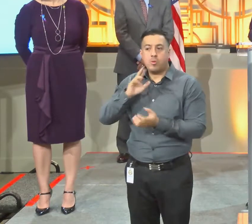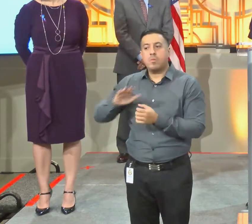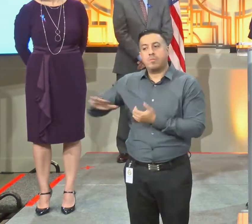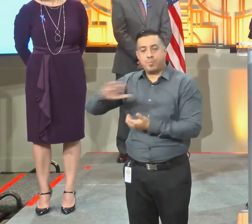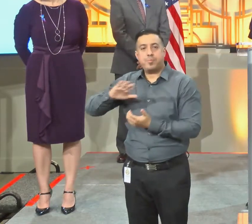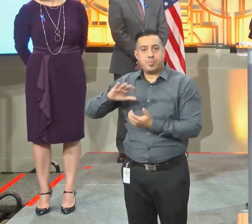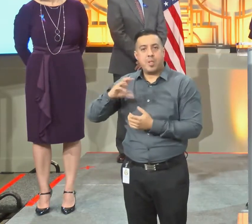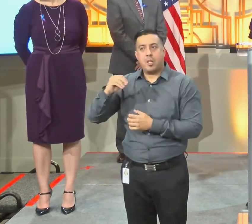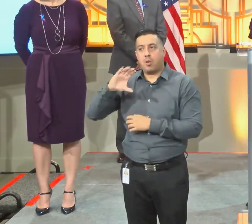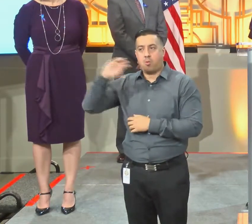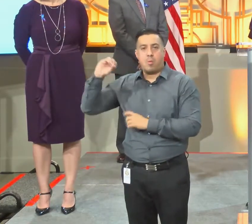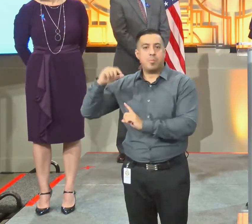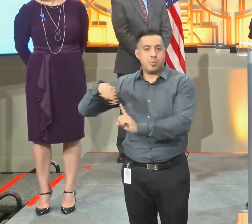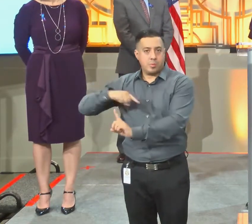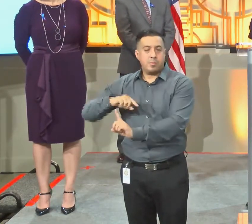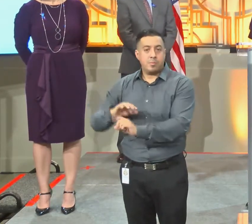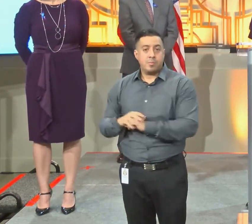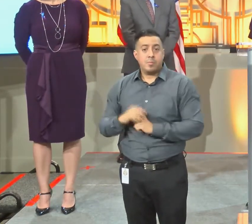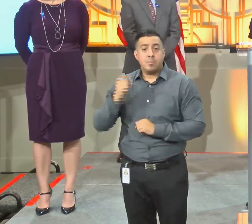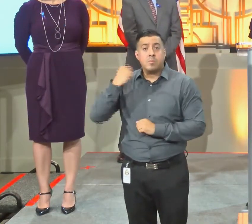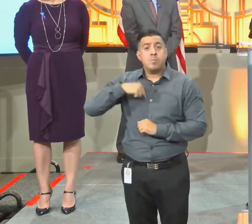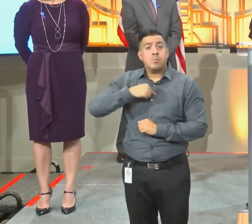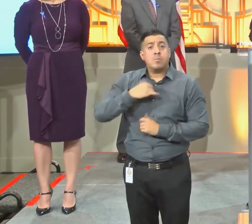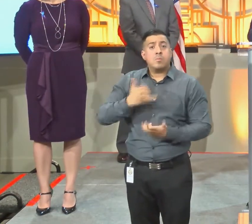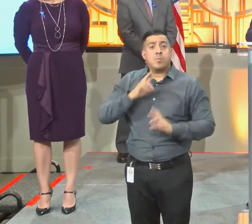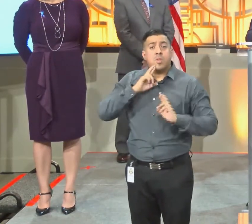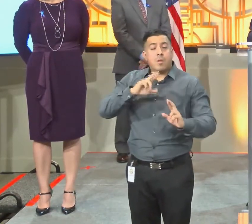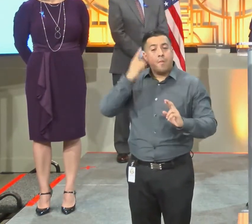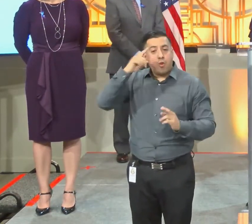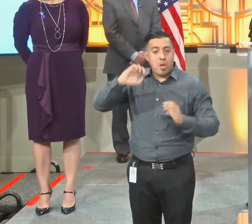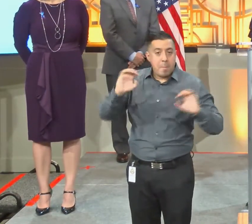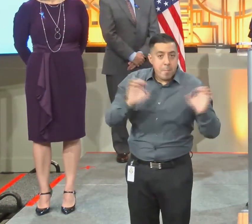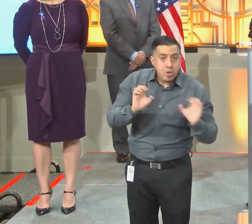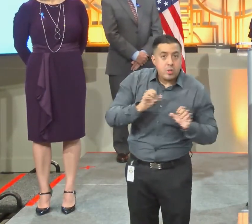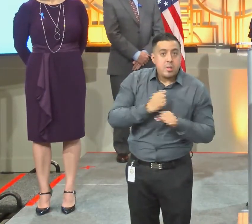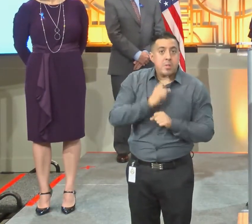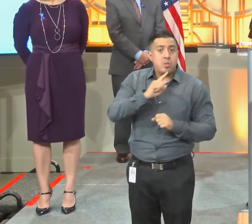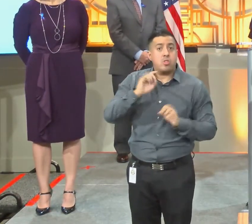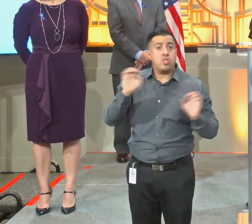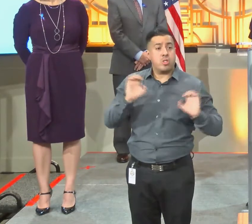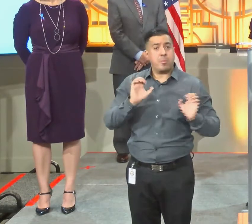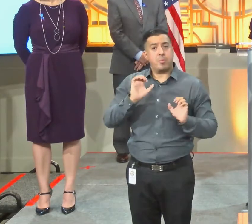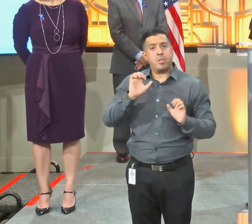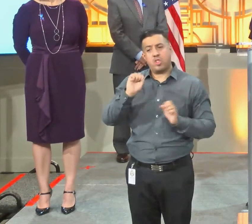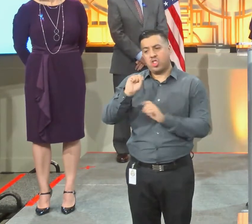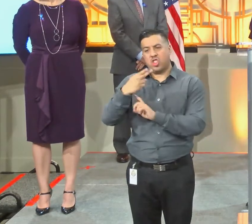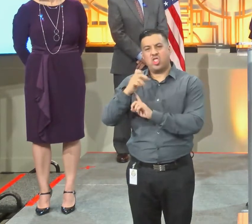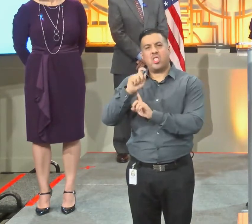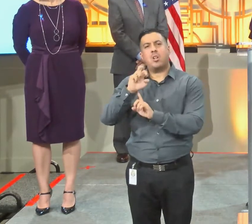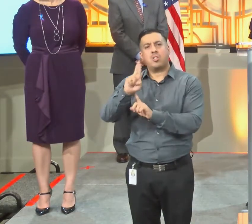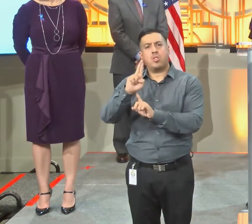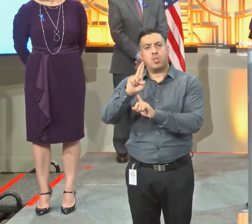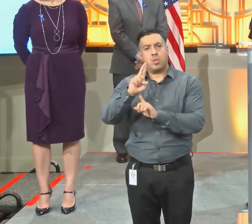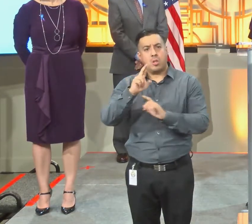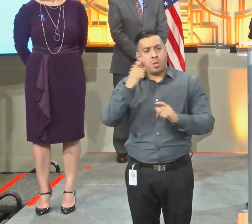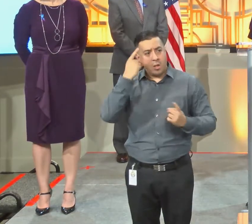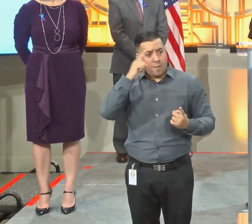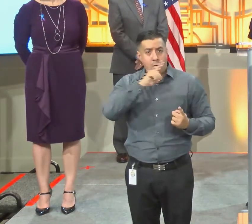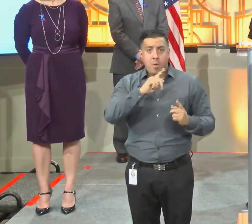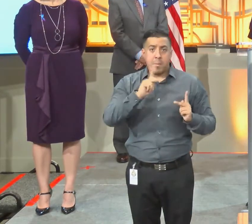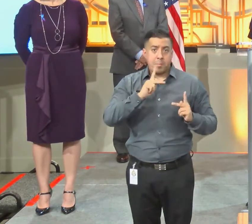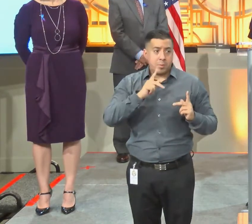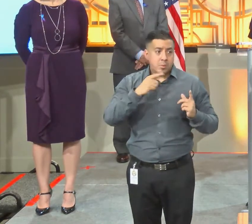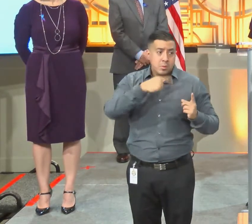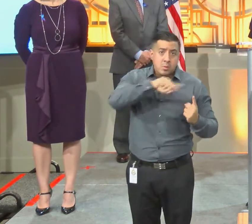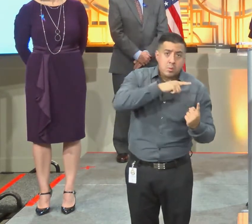citizens. The office has also responded to emergencies and ensured emergency shelter for partner agency clients